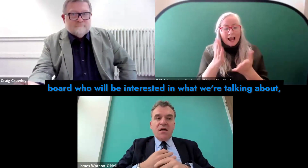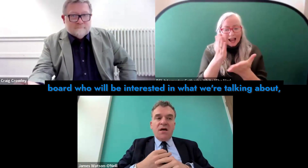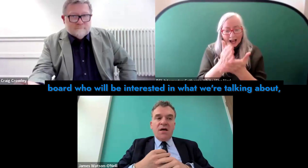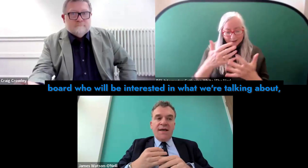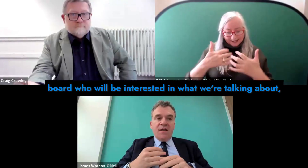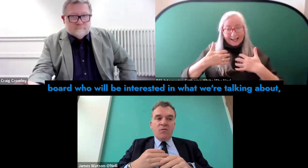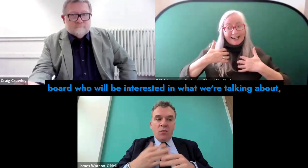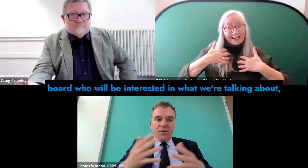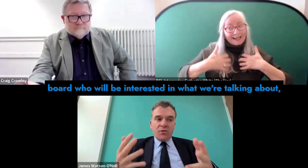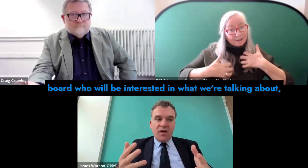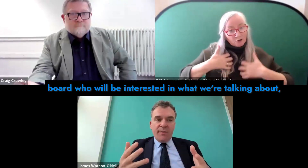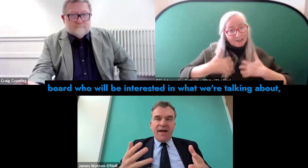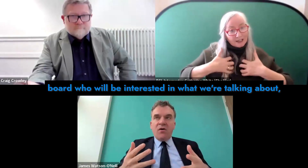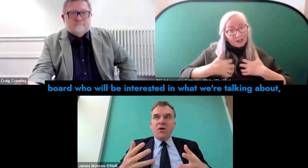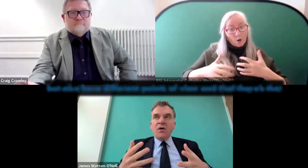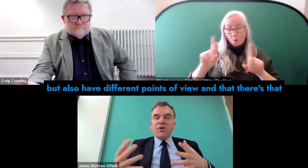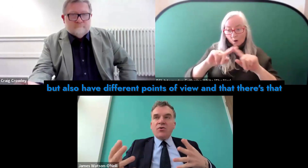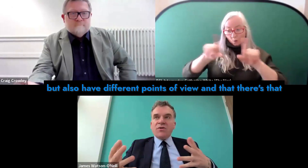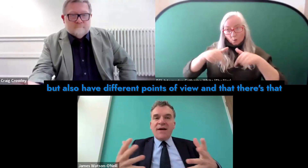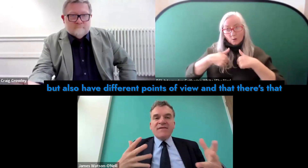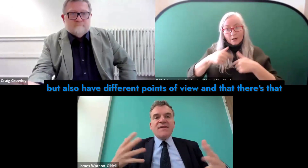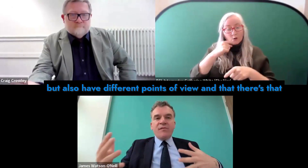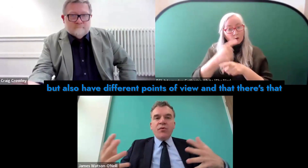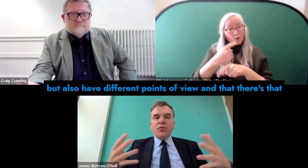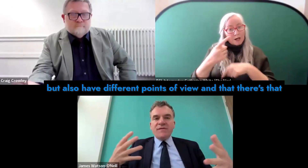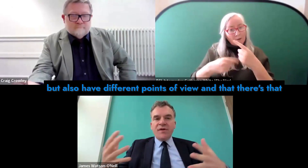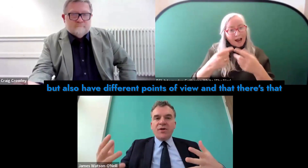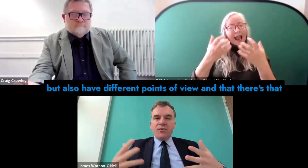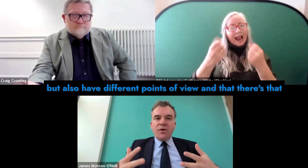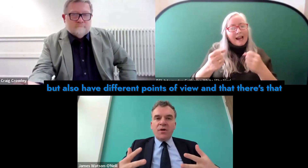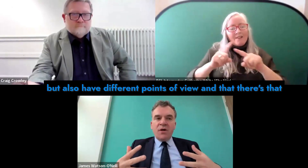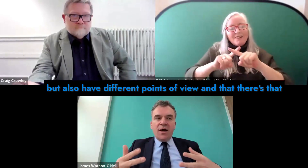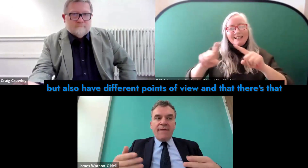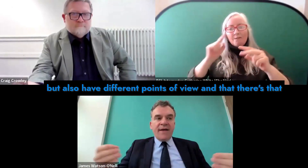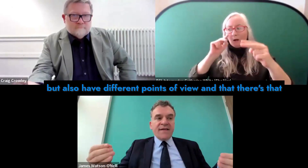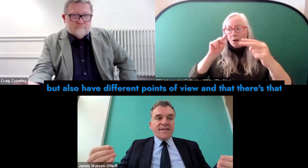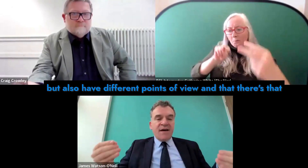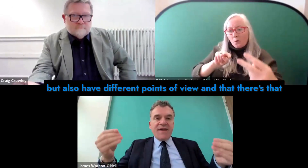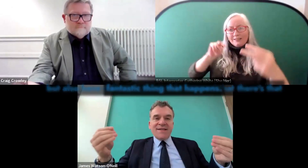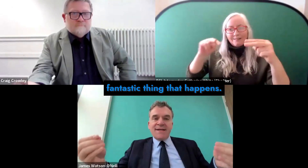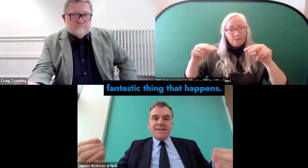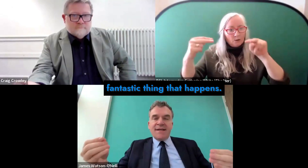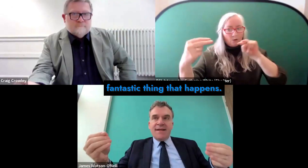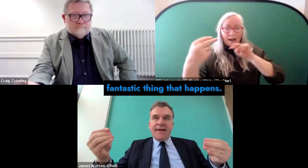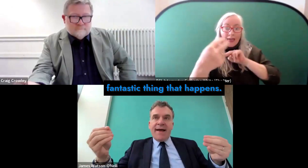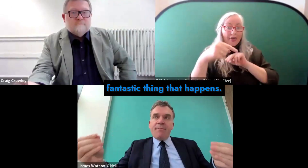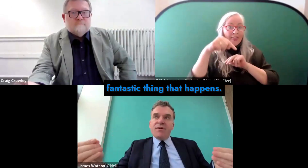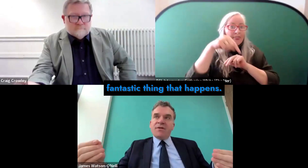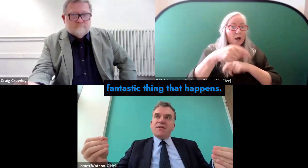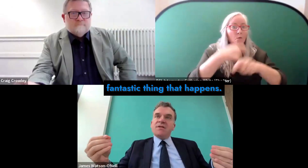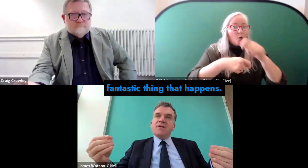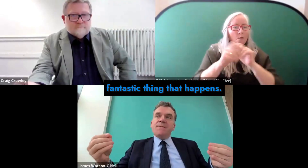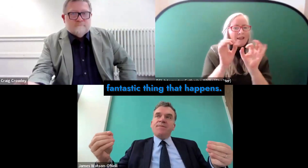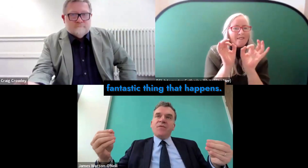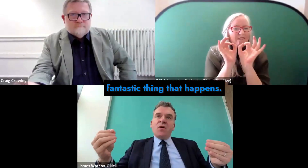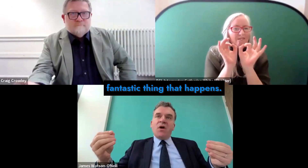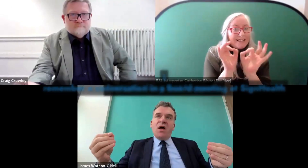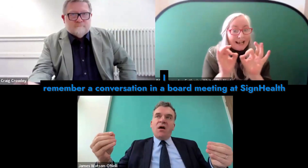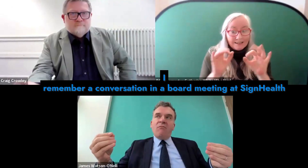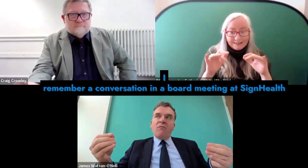interested in what we're talking about, but also have different points of view. And that there's that fantastic thing that